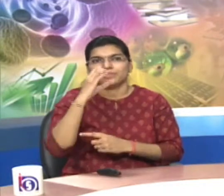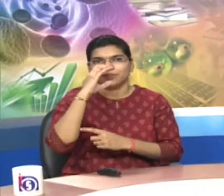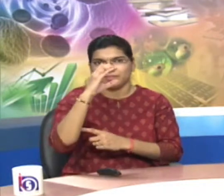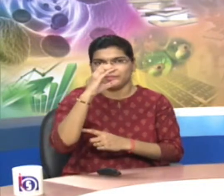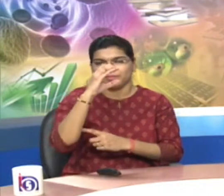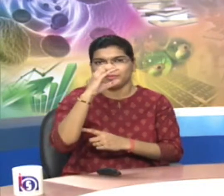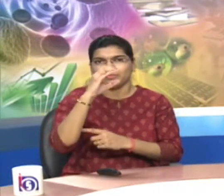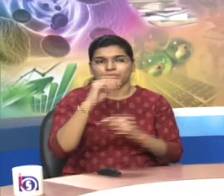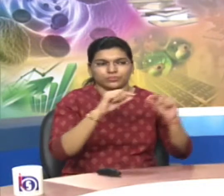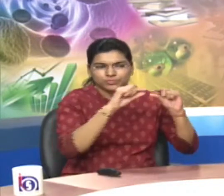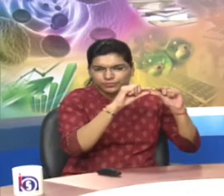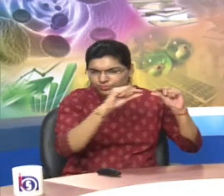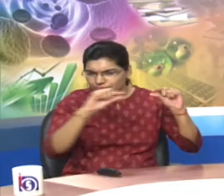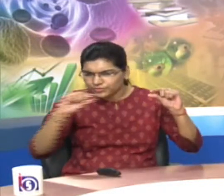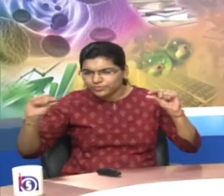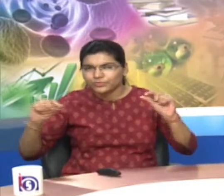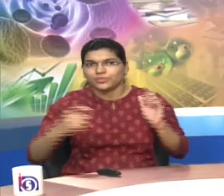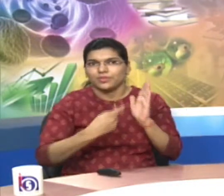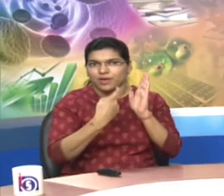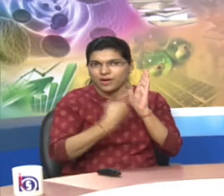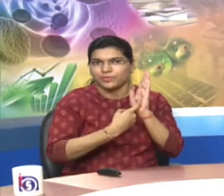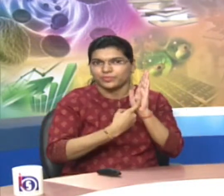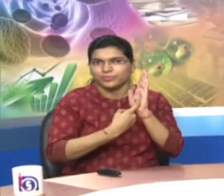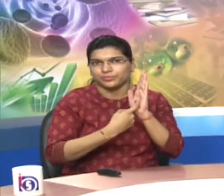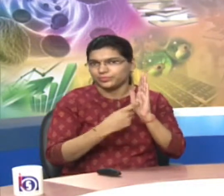As you must have remembered, I have already explained you